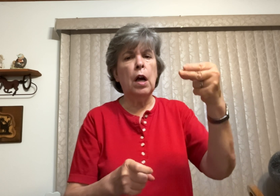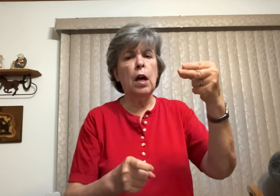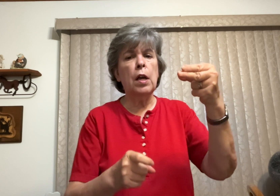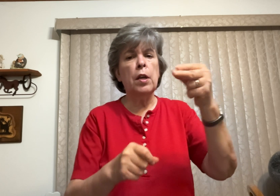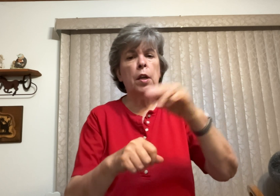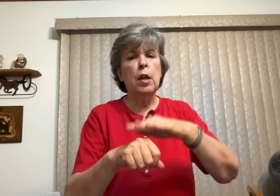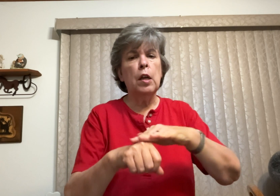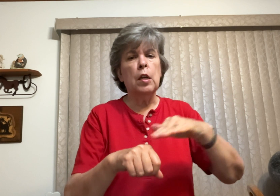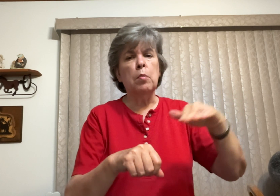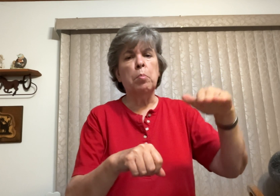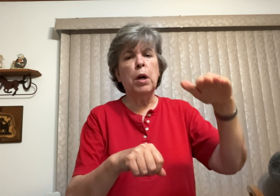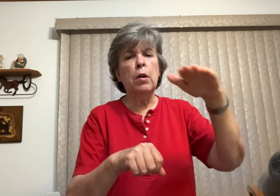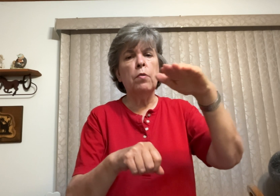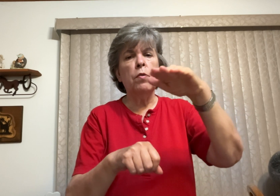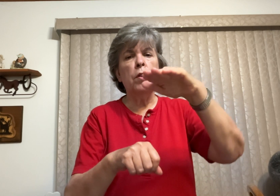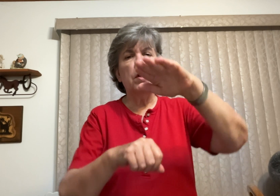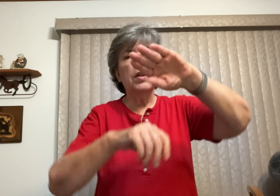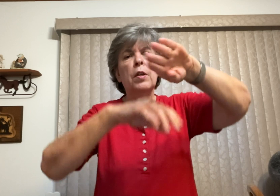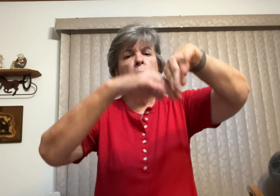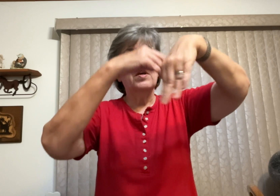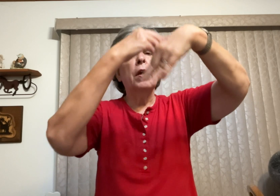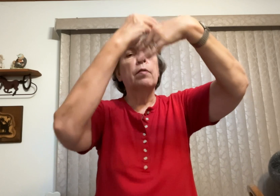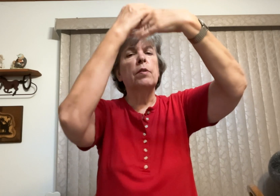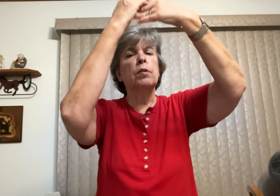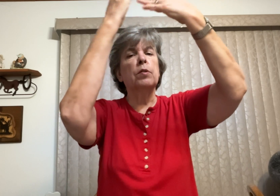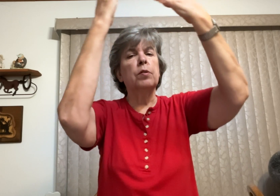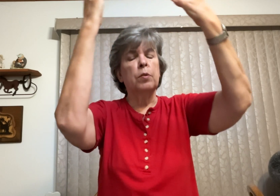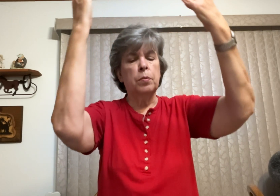High, above the heavens.